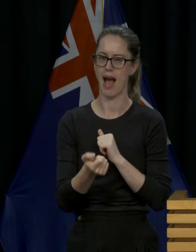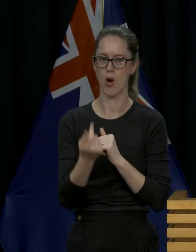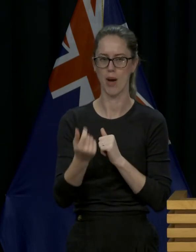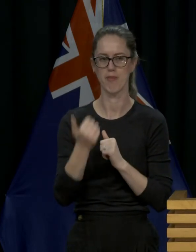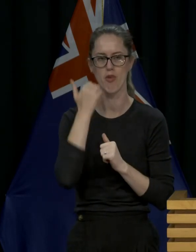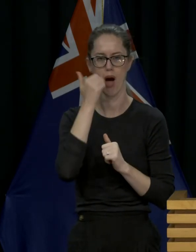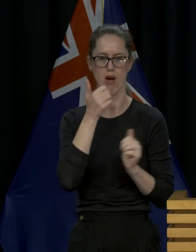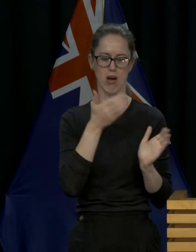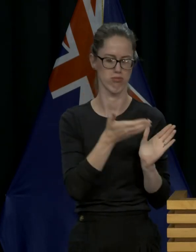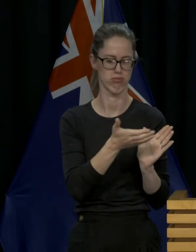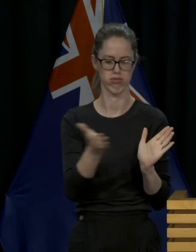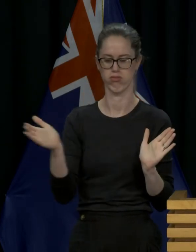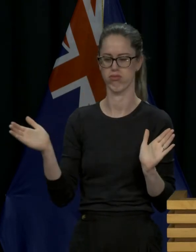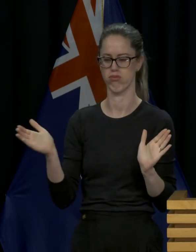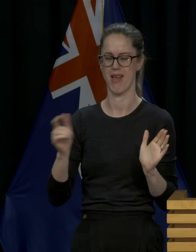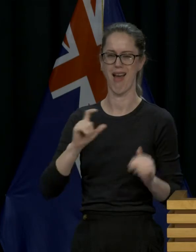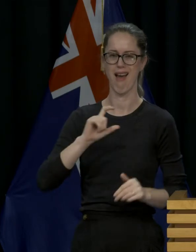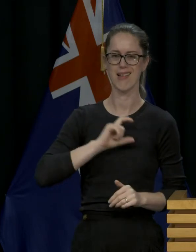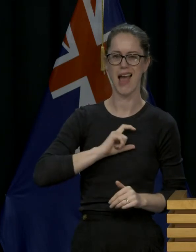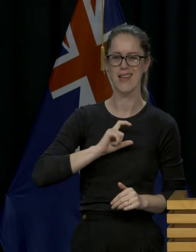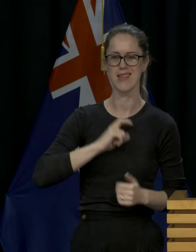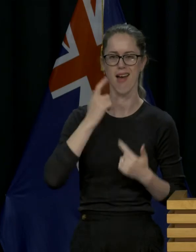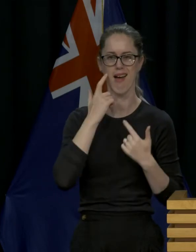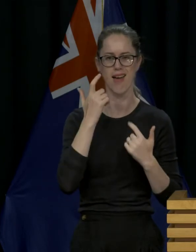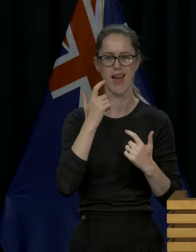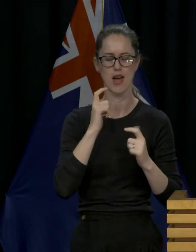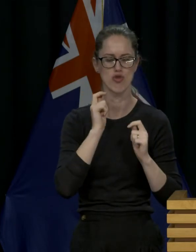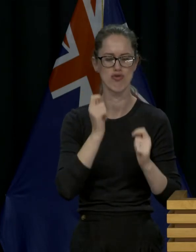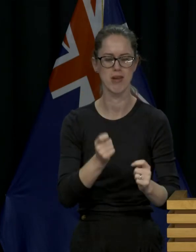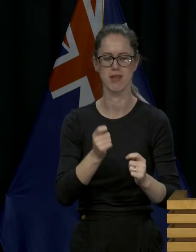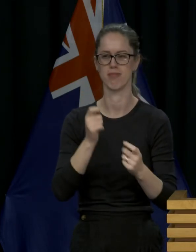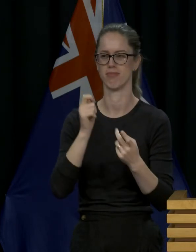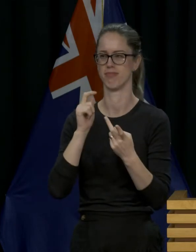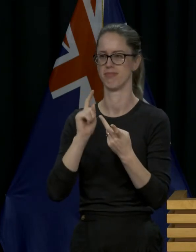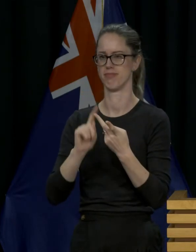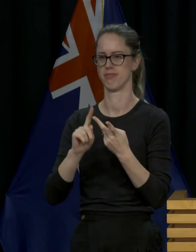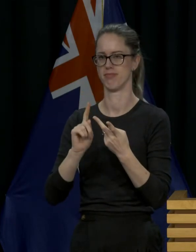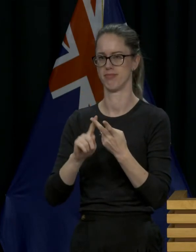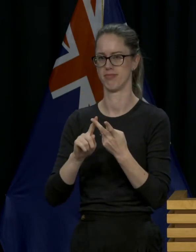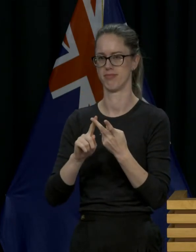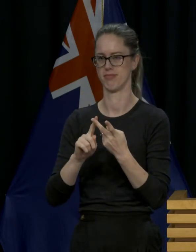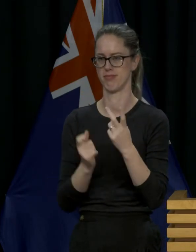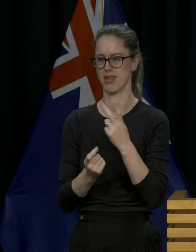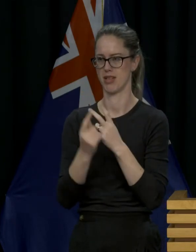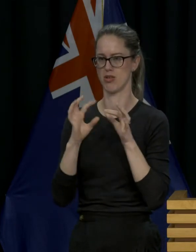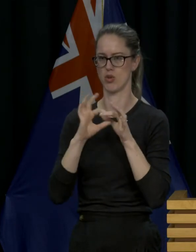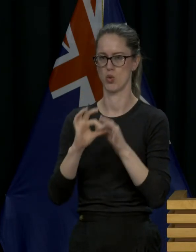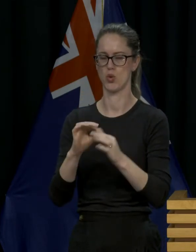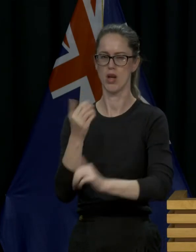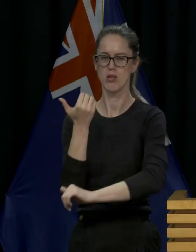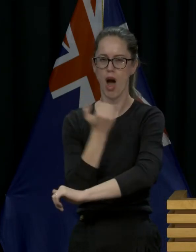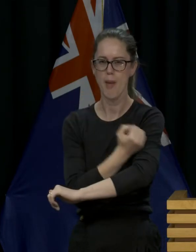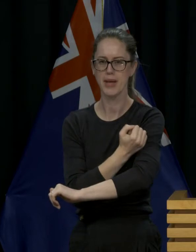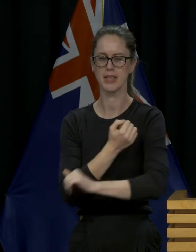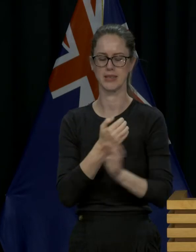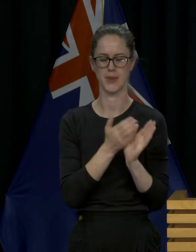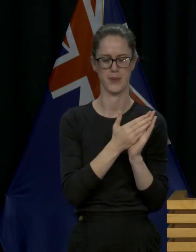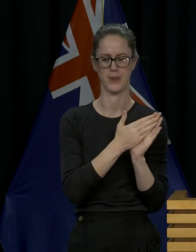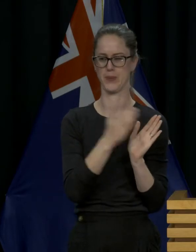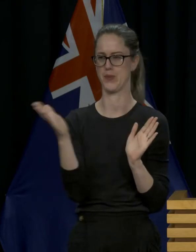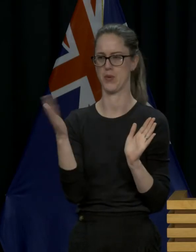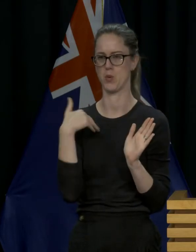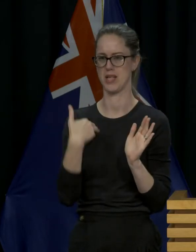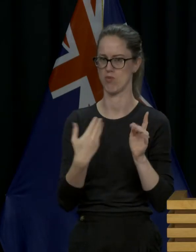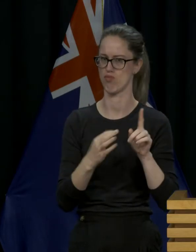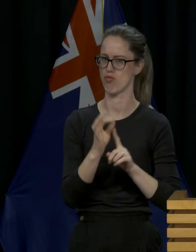Māori, whether it's in cancer care and treatment, whether it's in outcomes around diabetes. It is across the board.